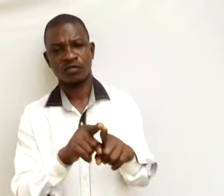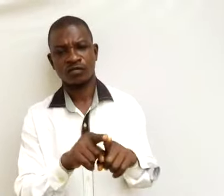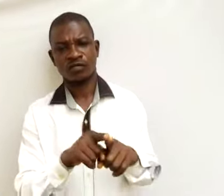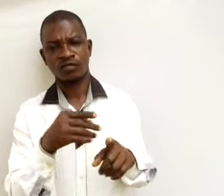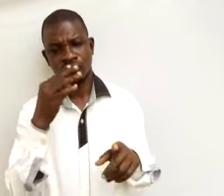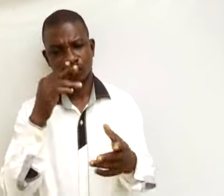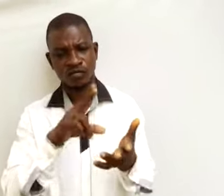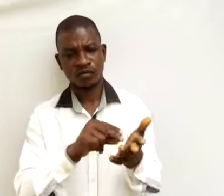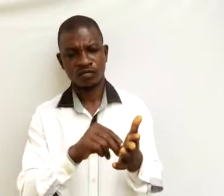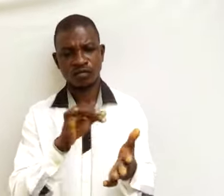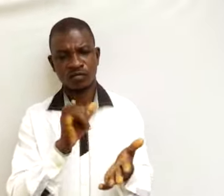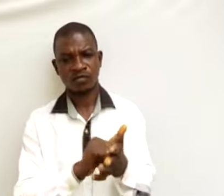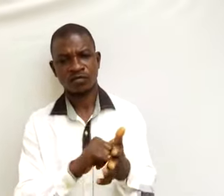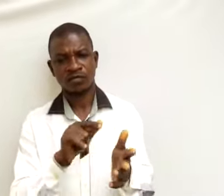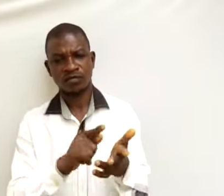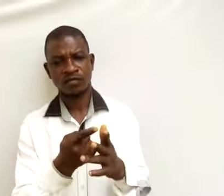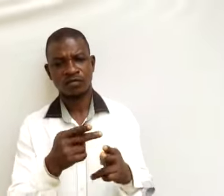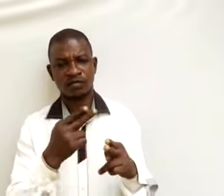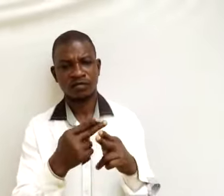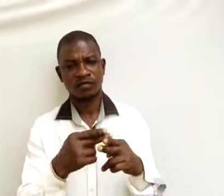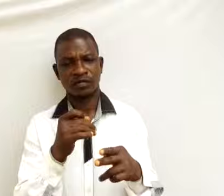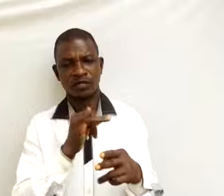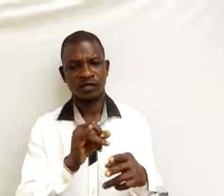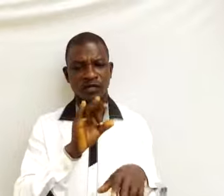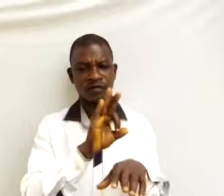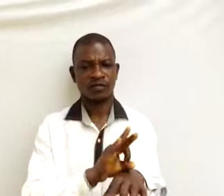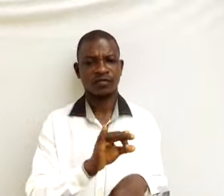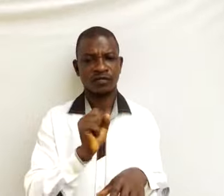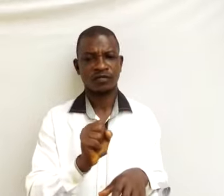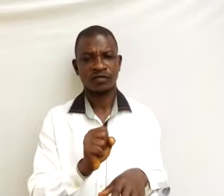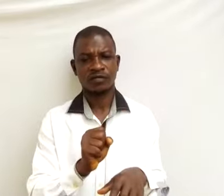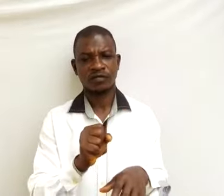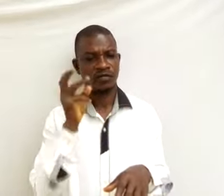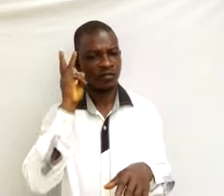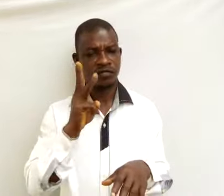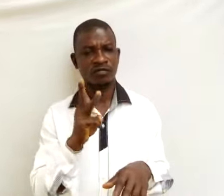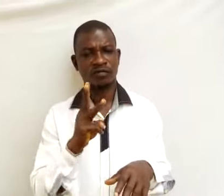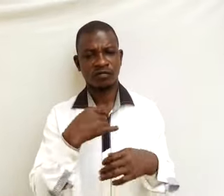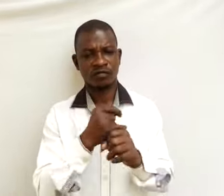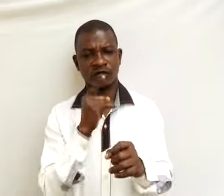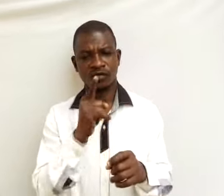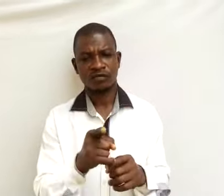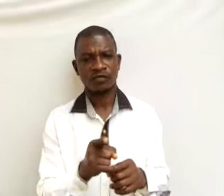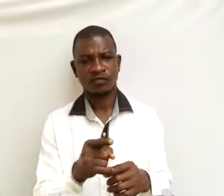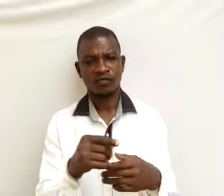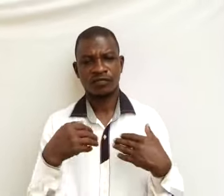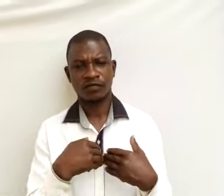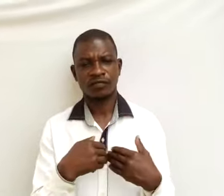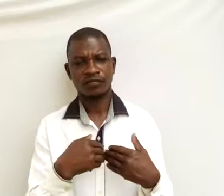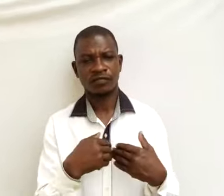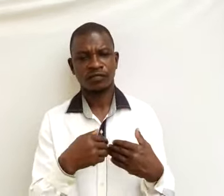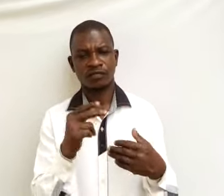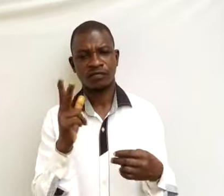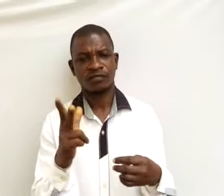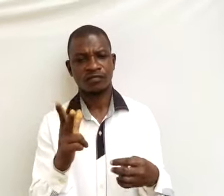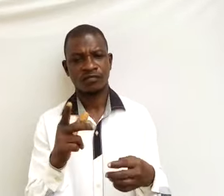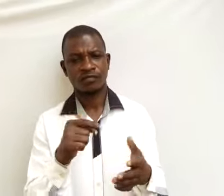that grammatical names and functions will make you have 3 marks.